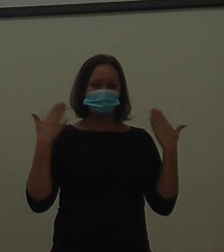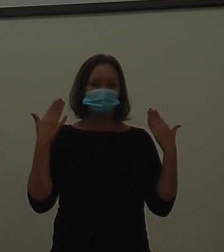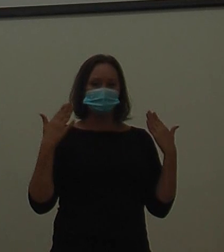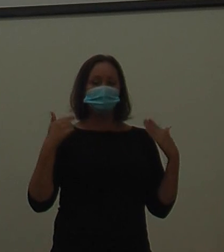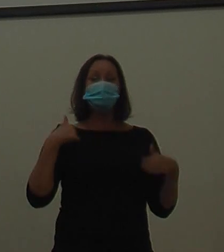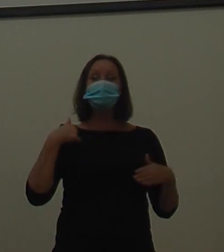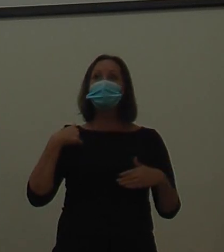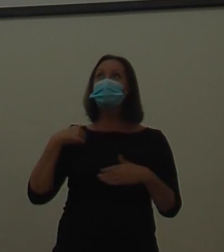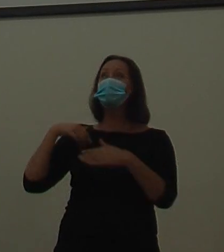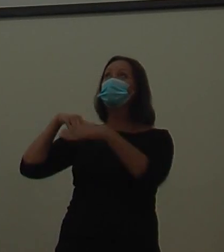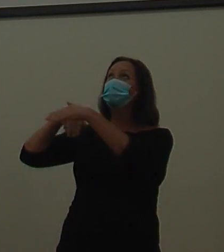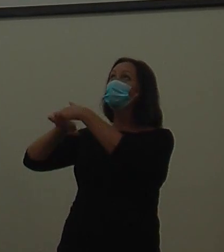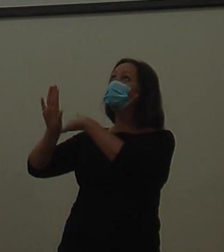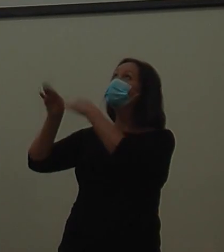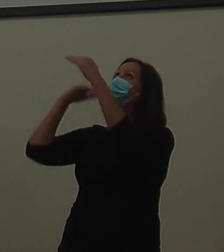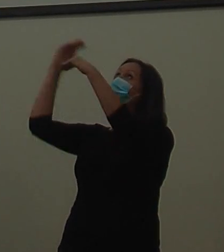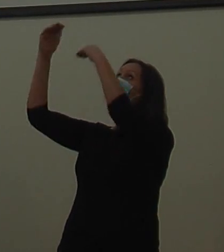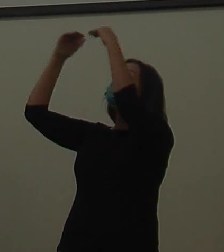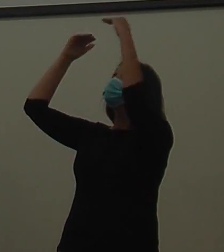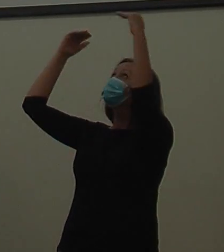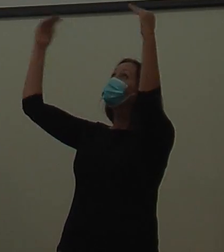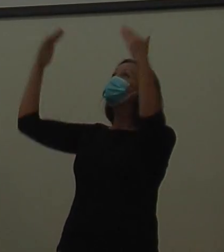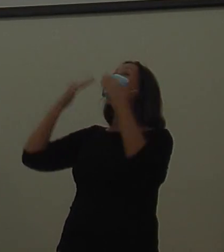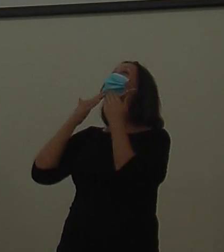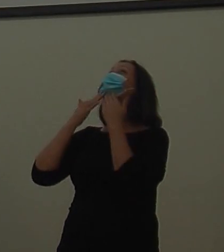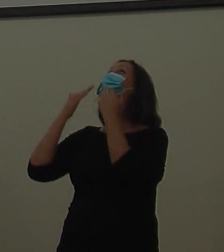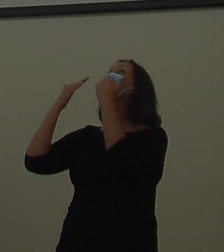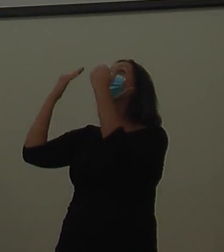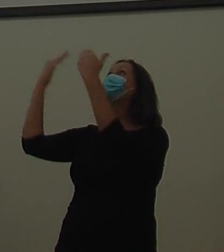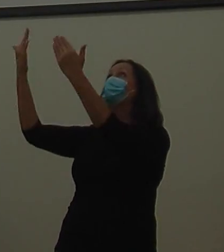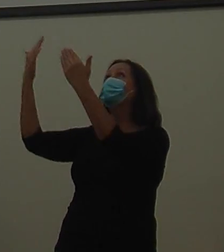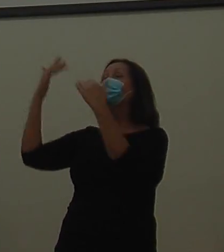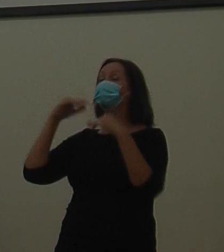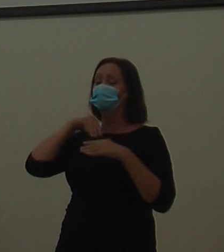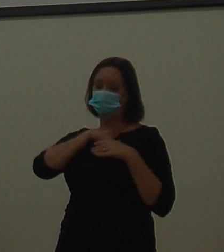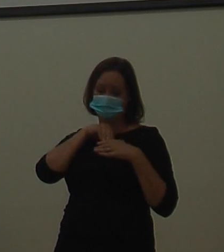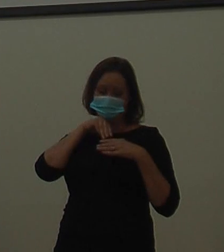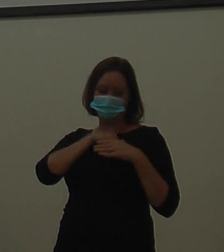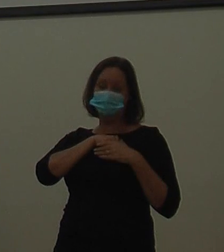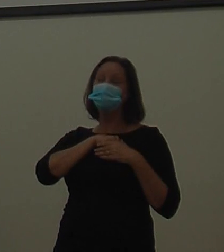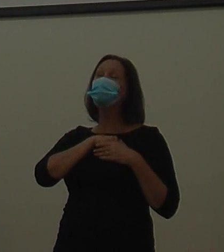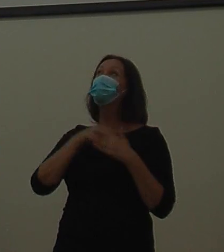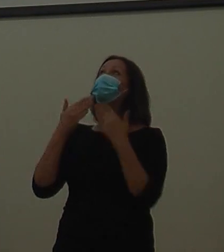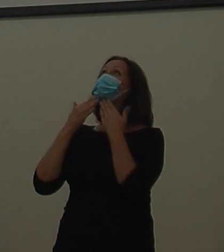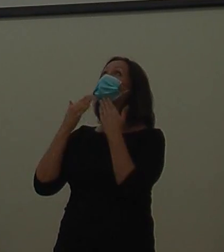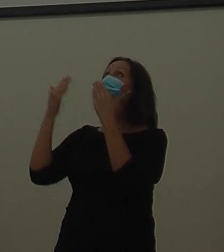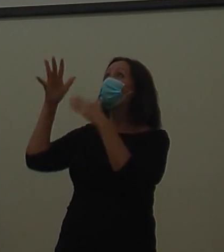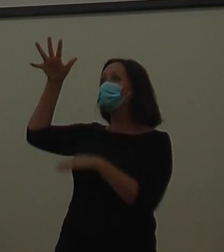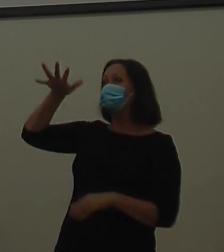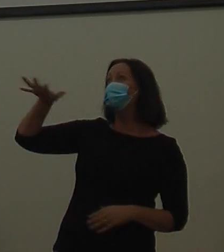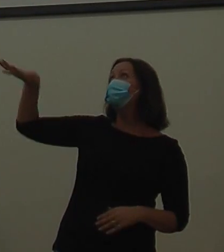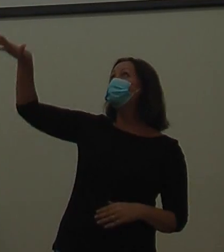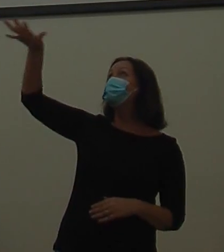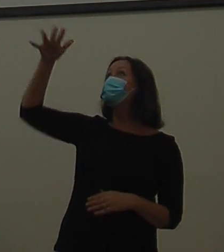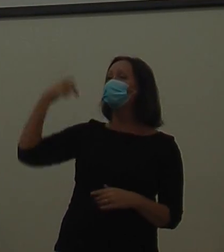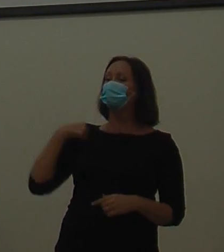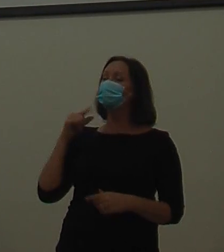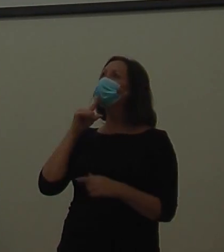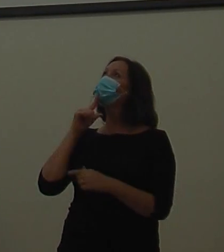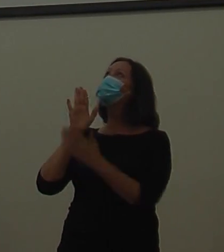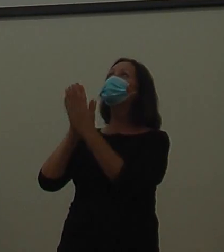I will enter his gates with thanksgiving in my heart. I will enter his courts